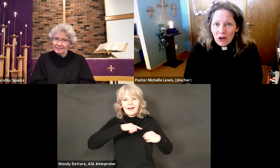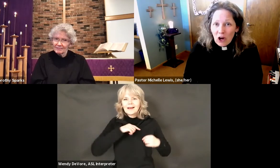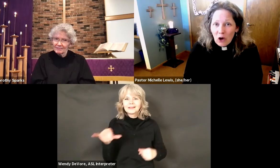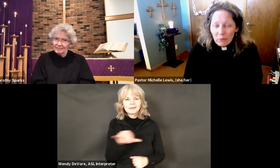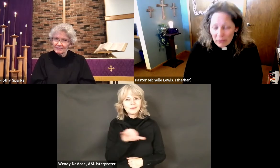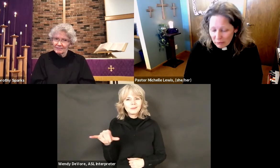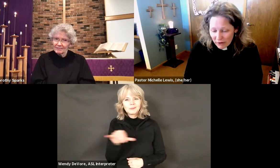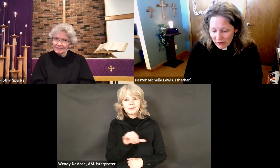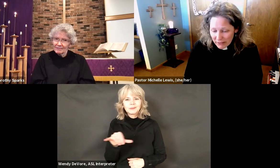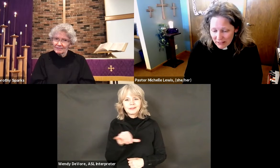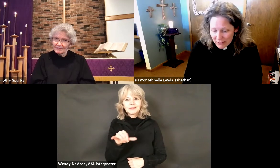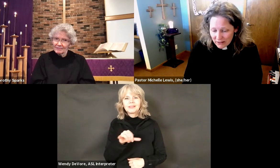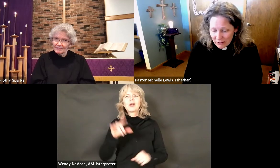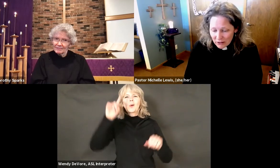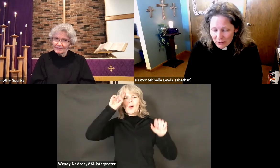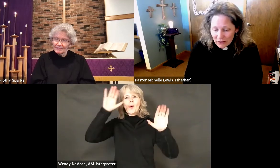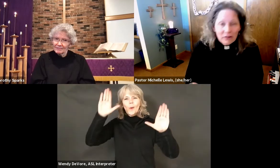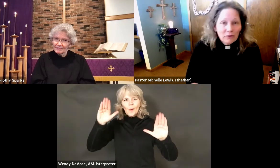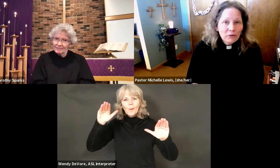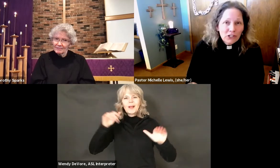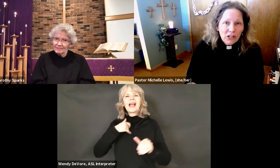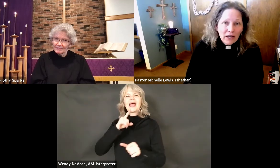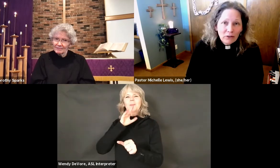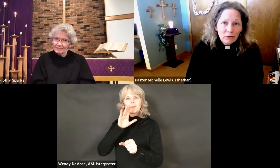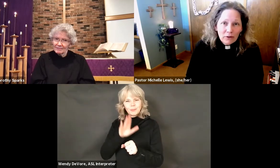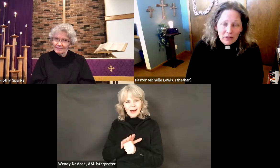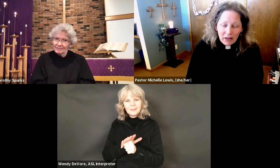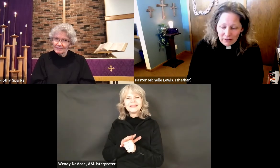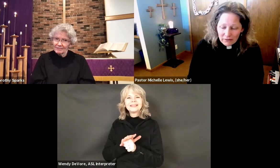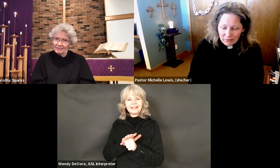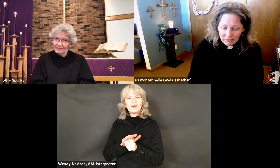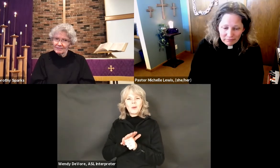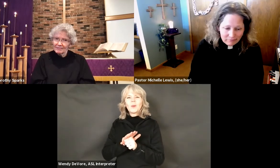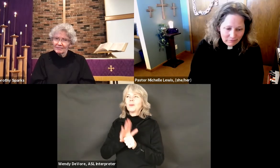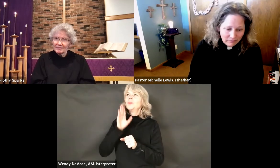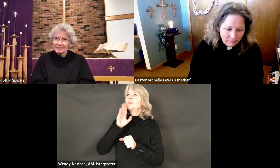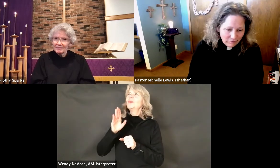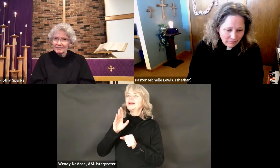so that hope and promise will shine through our lives.